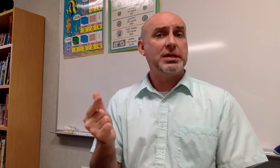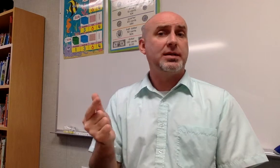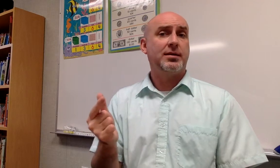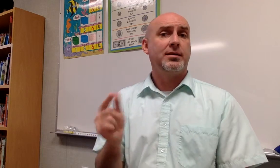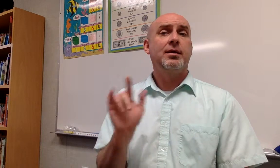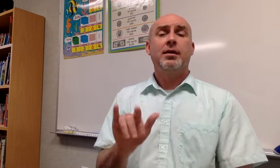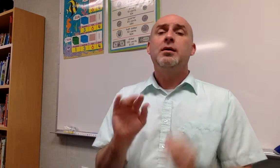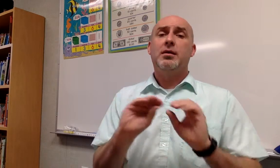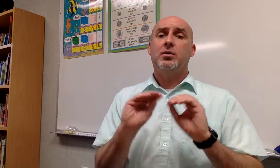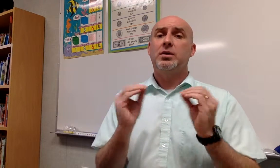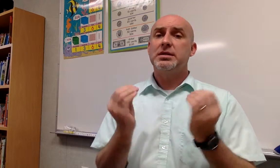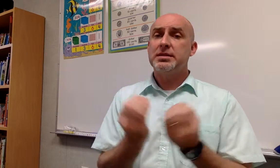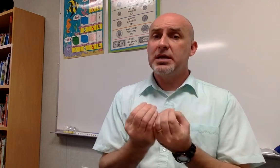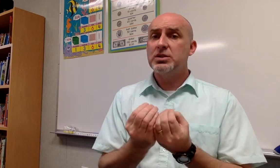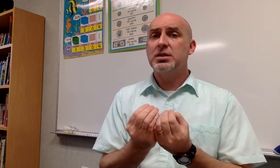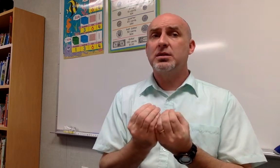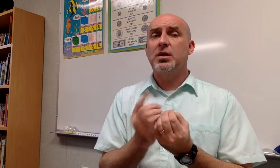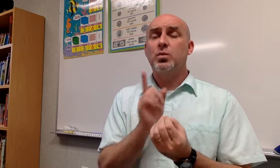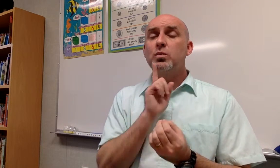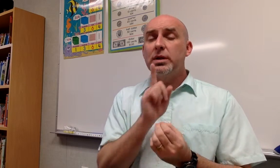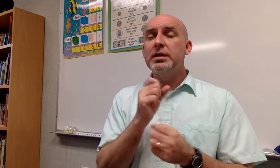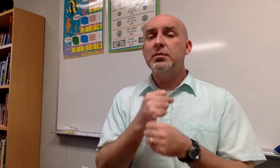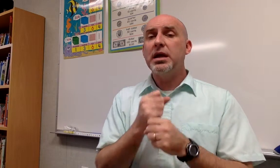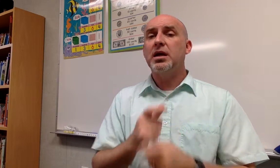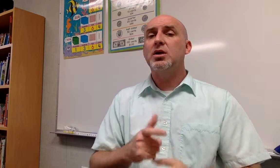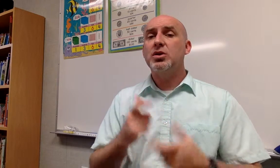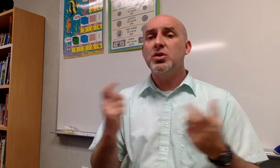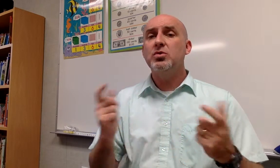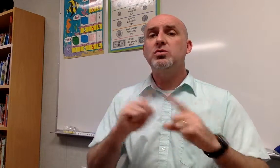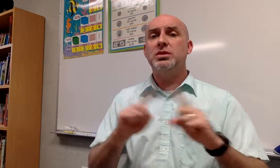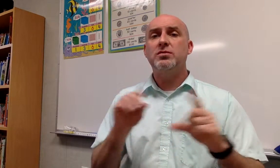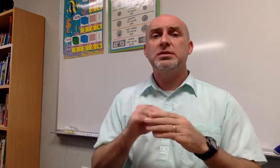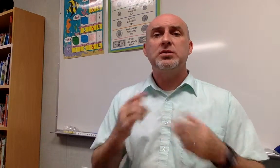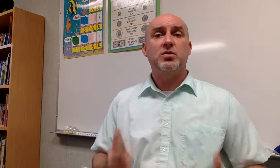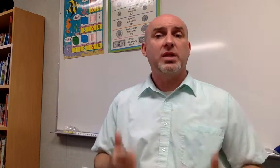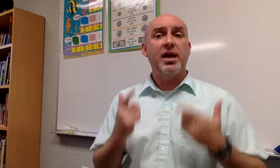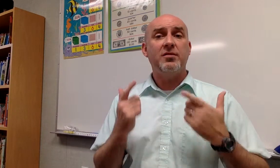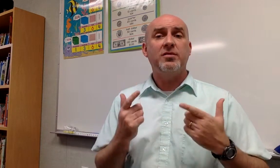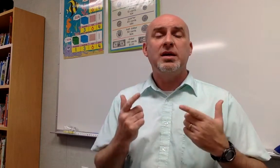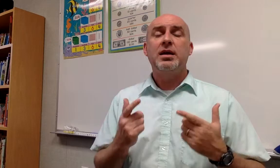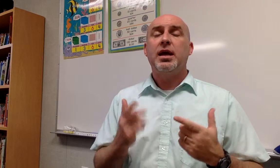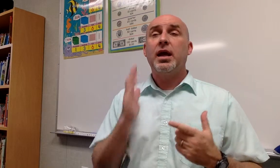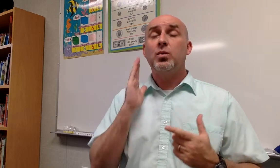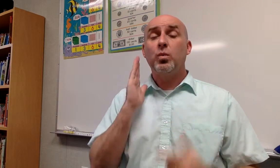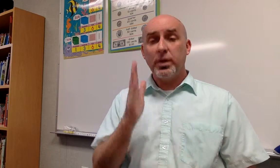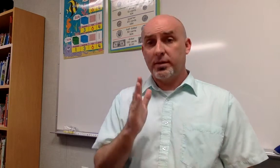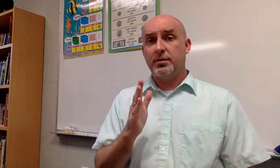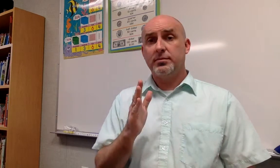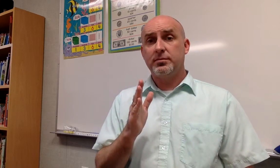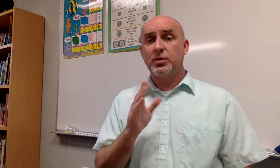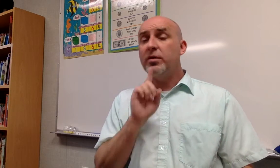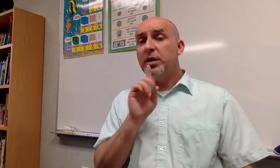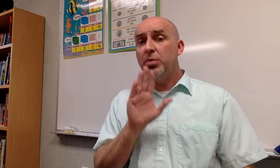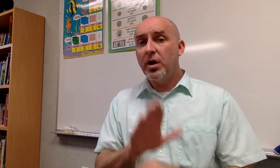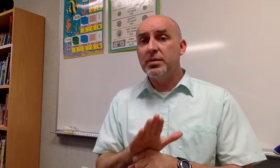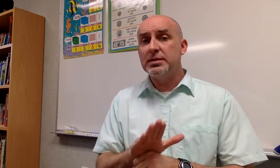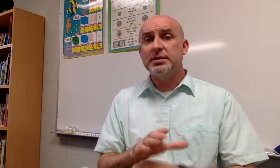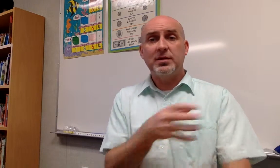handsandvoices.org. That organization can really make a huge difference in your life and will, you have my promise, give you